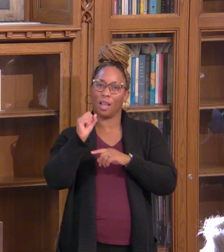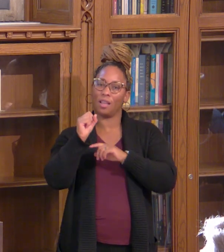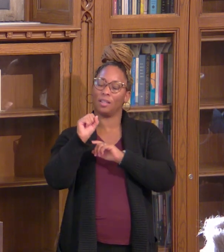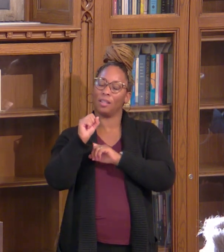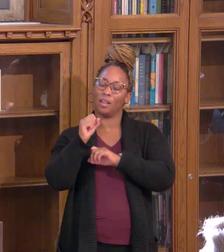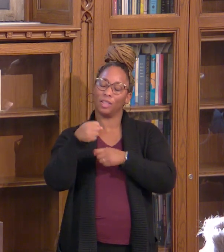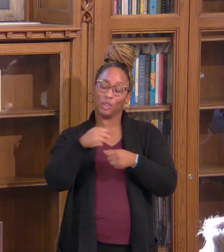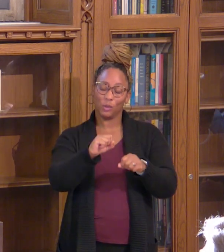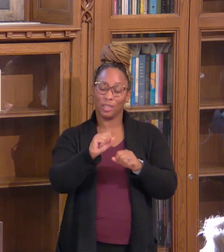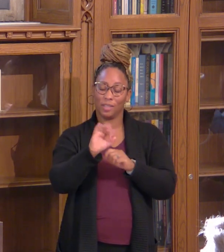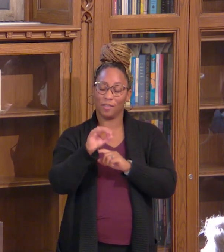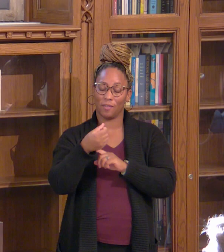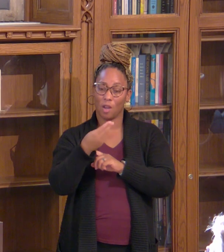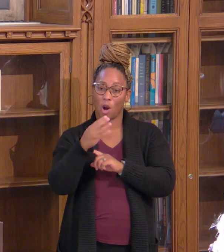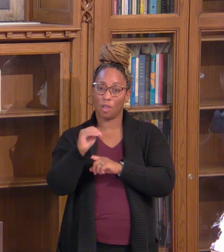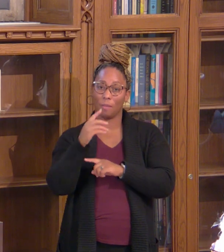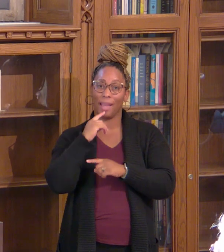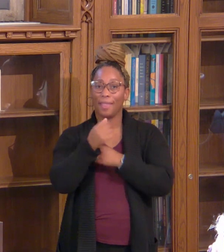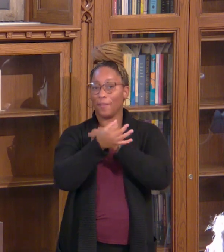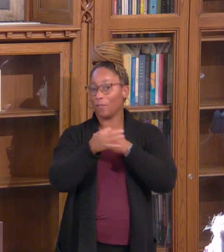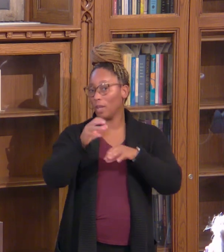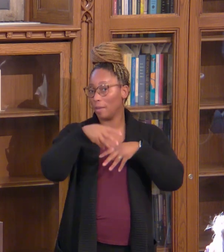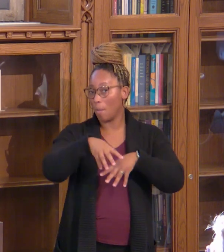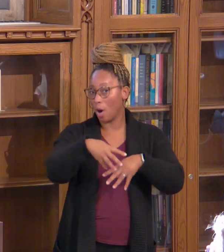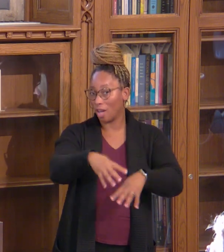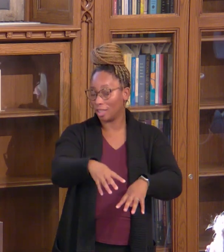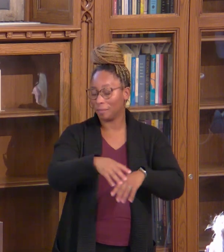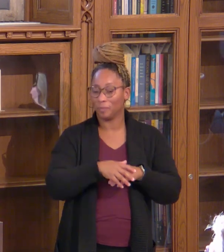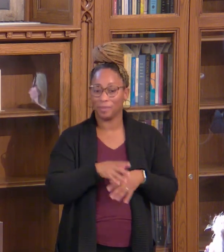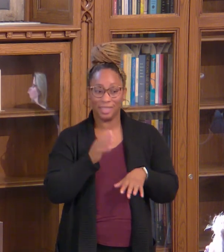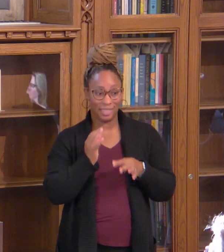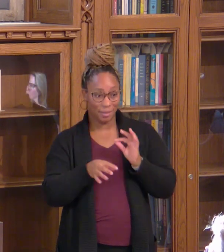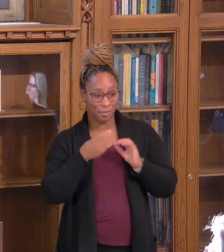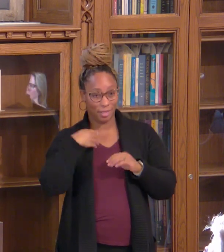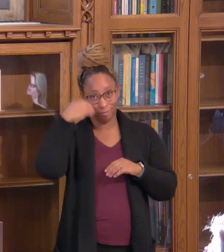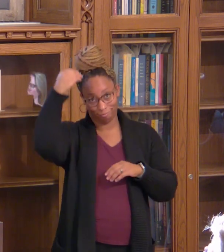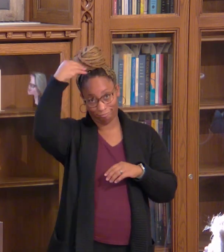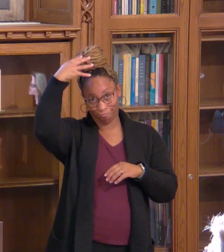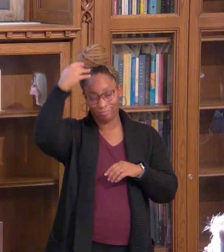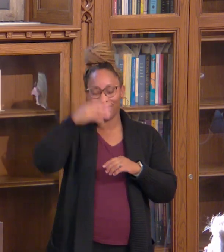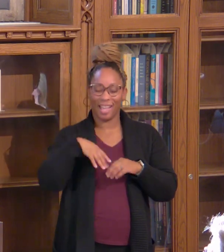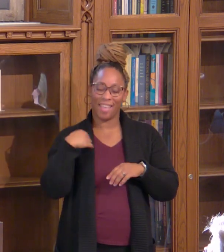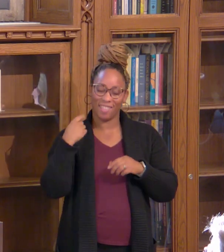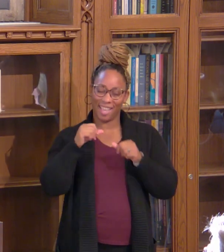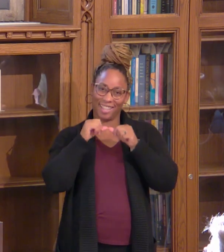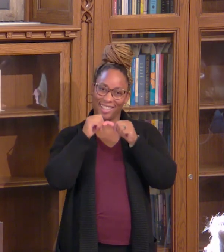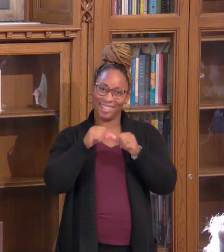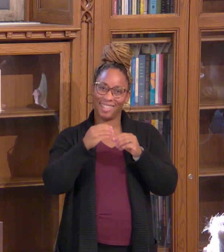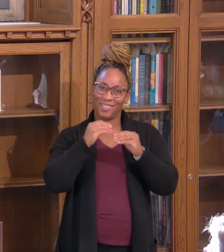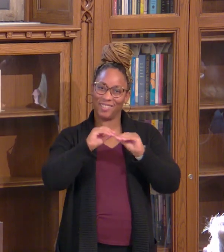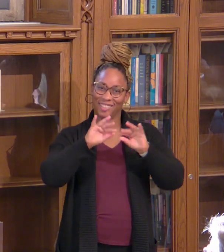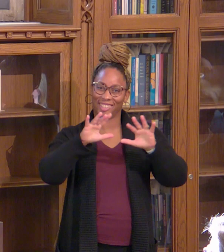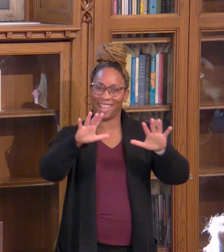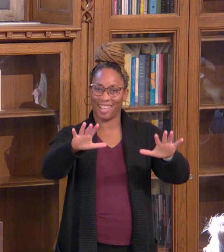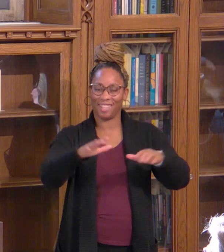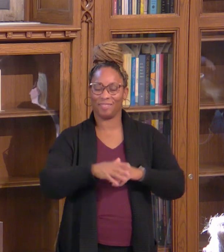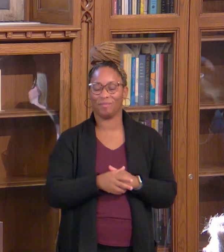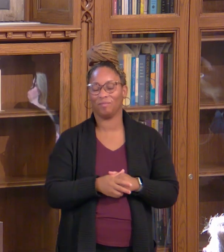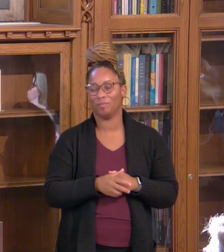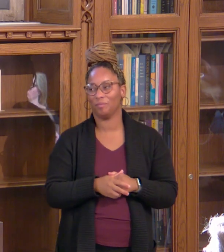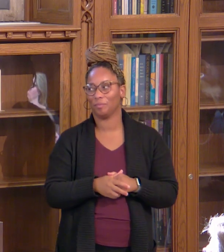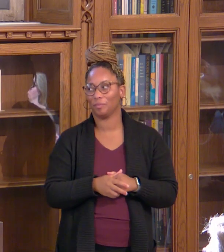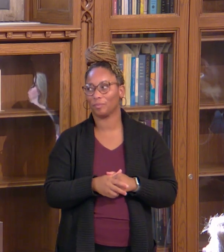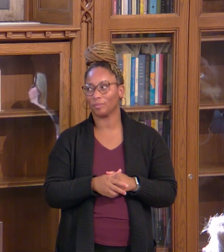freedom marches simply put the lights came on and they continued to shine to this very